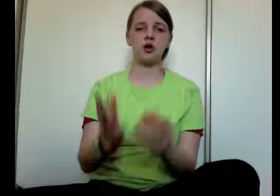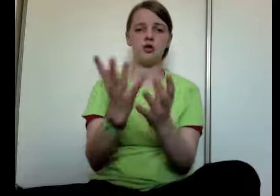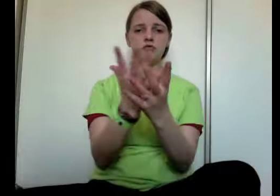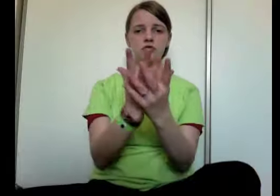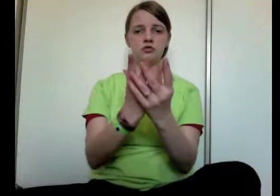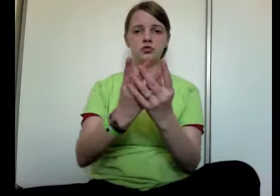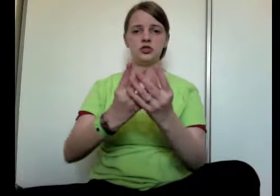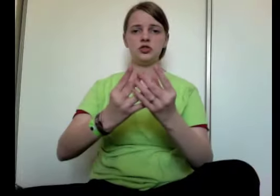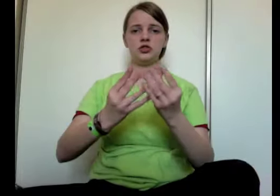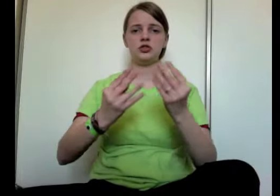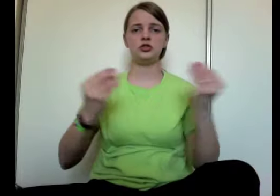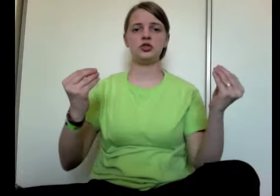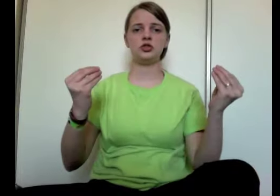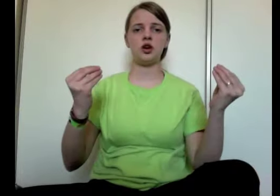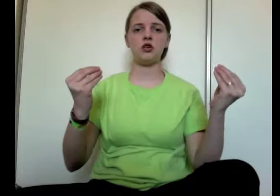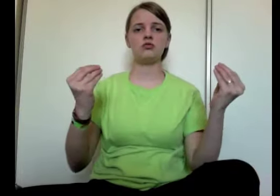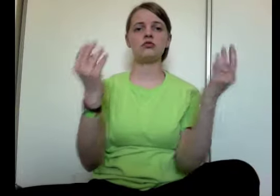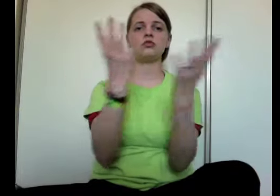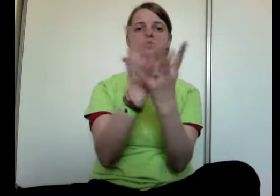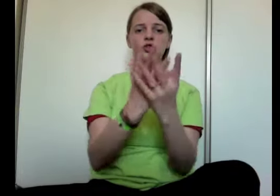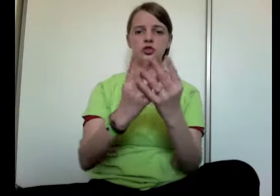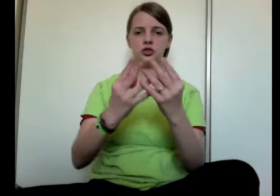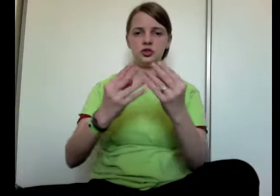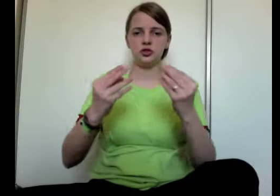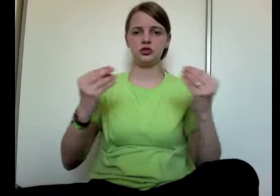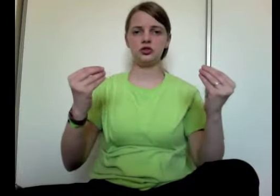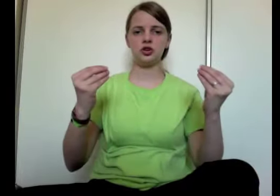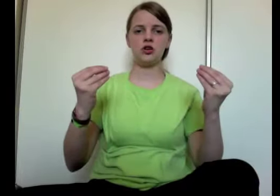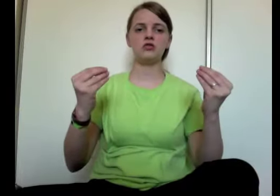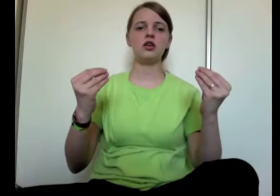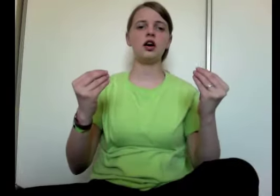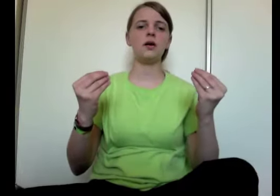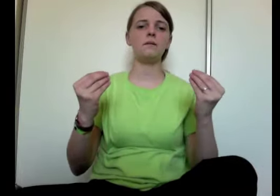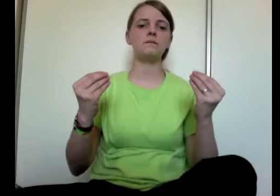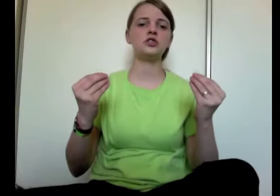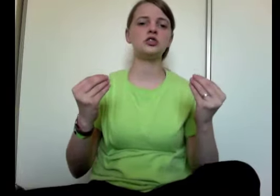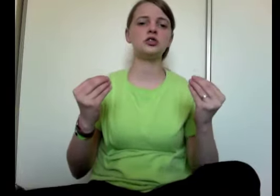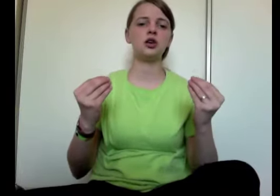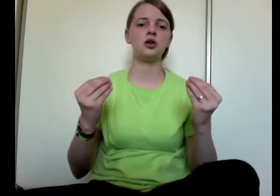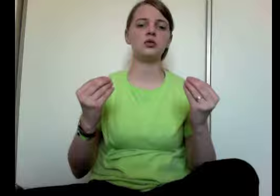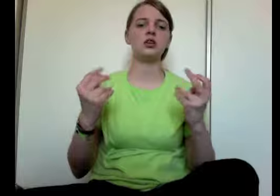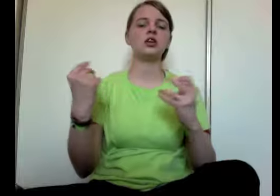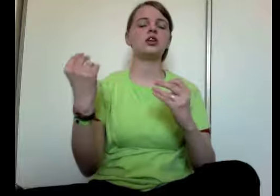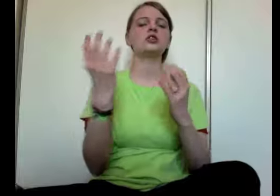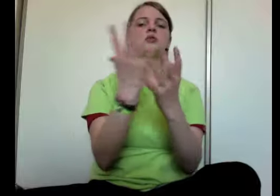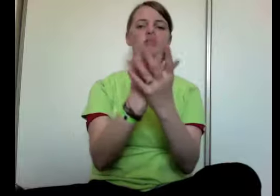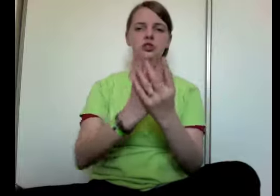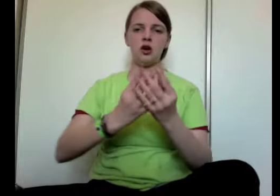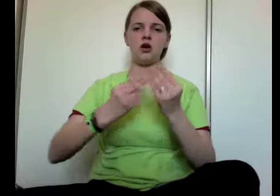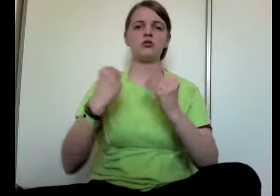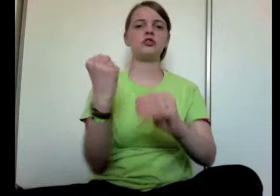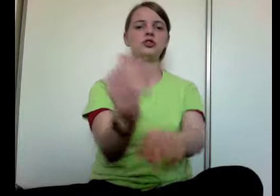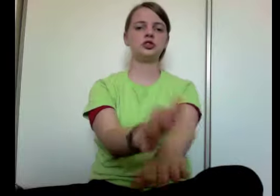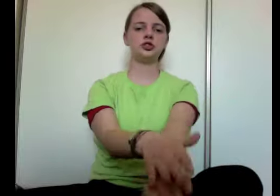dissolve, dissolve, dissolve. Slow. So dissolve,